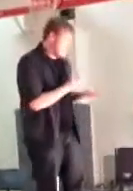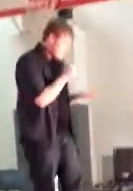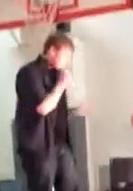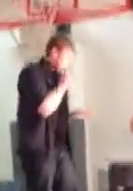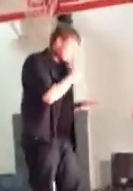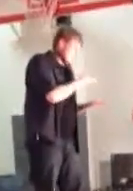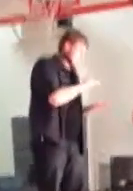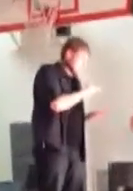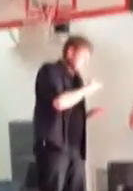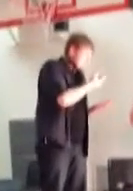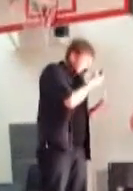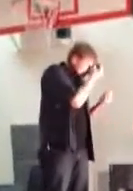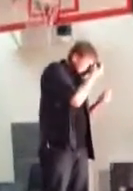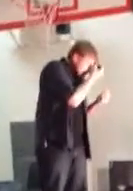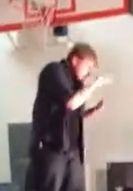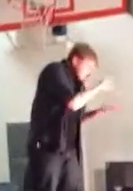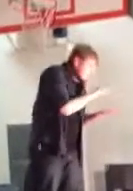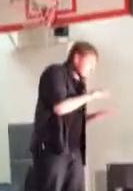to heaven.